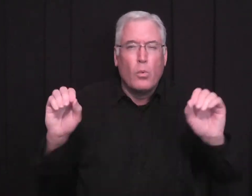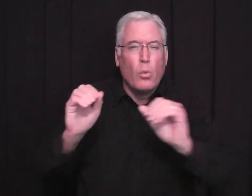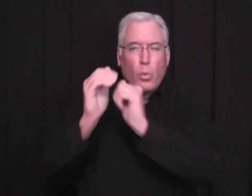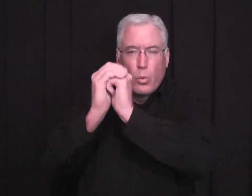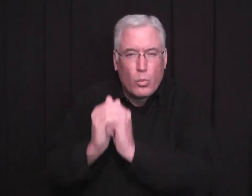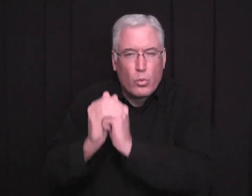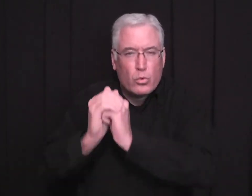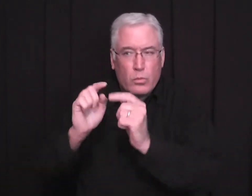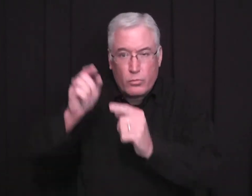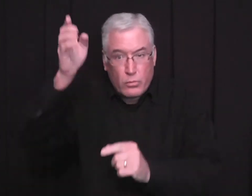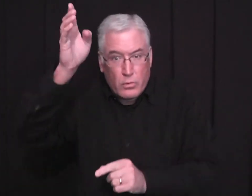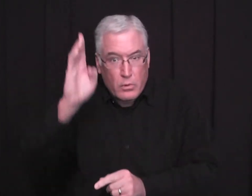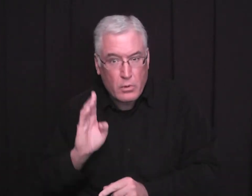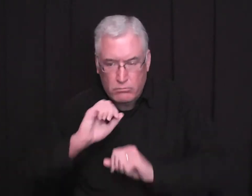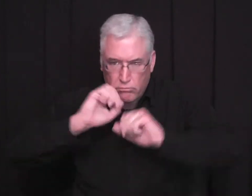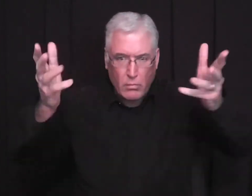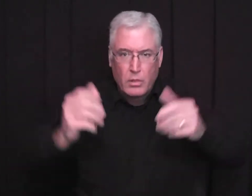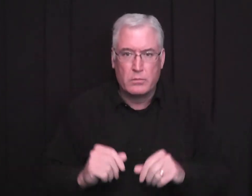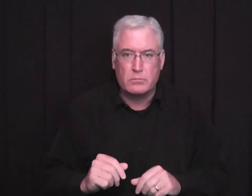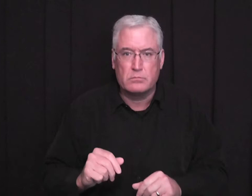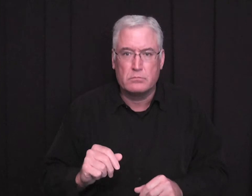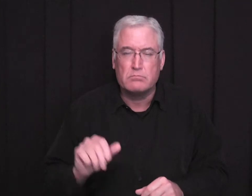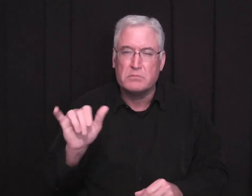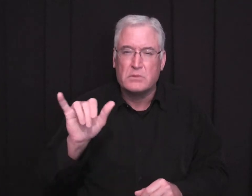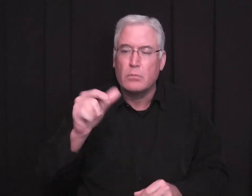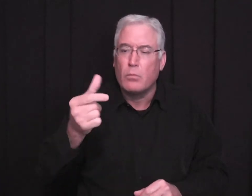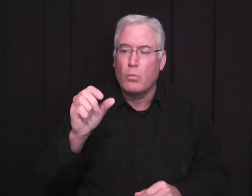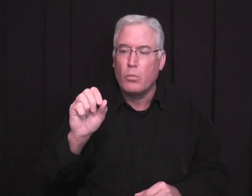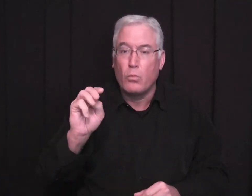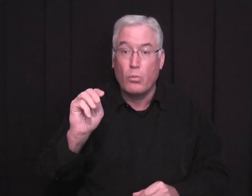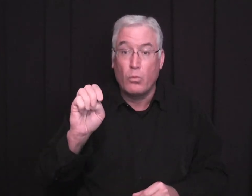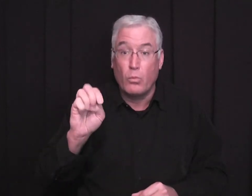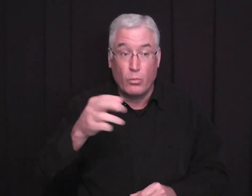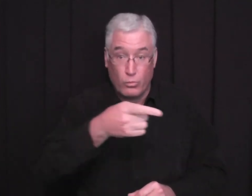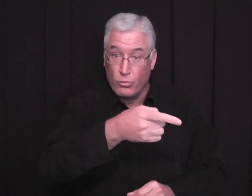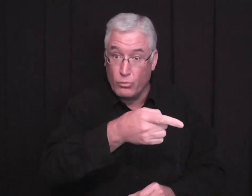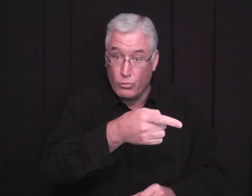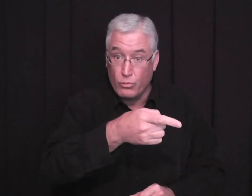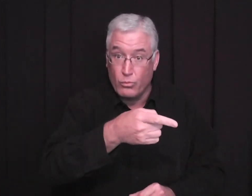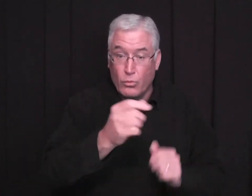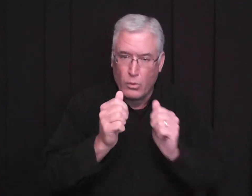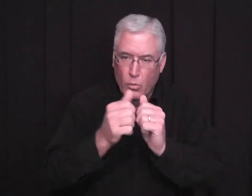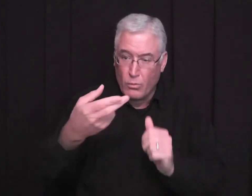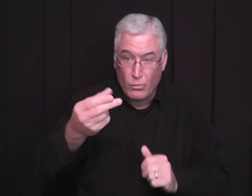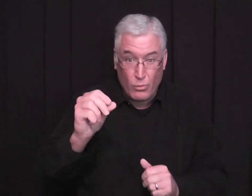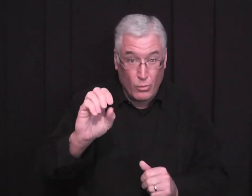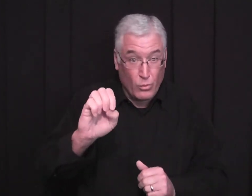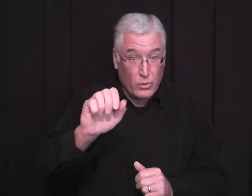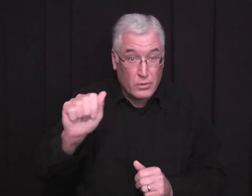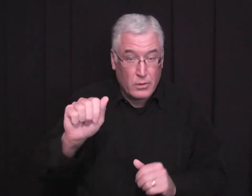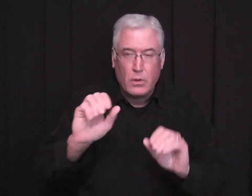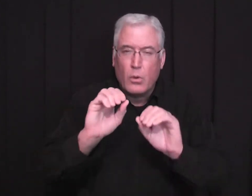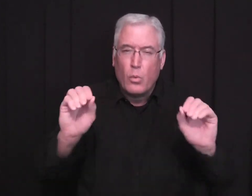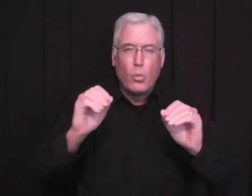to their Lord, of going to the temple, of worshiping their God. Nothing. It was the same as Gomer with